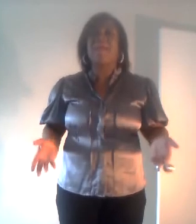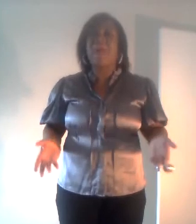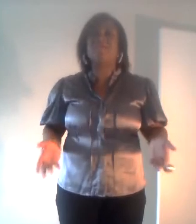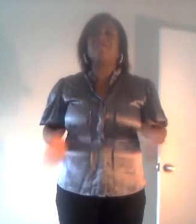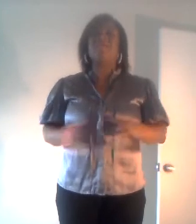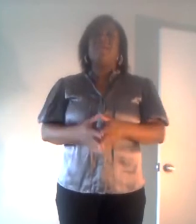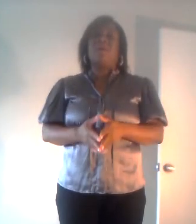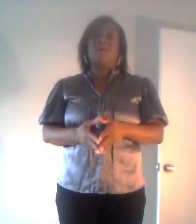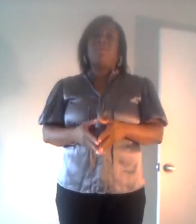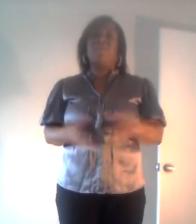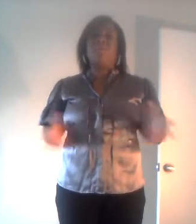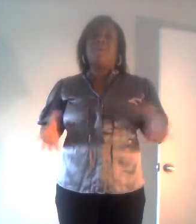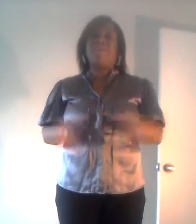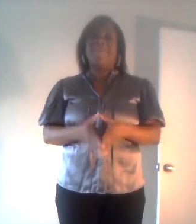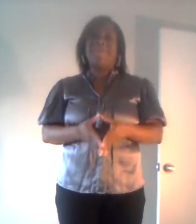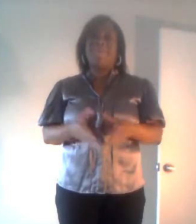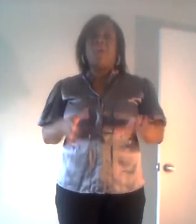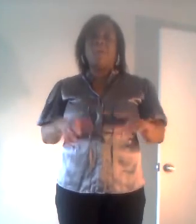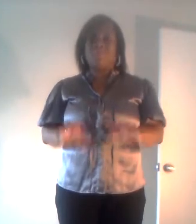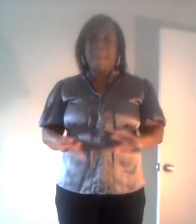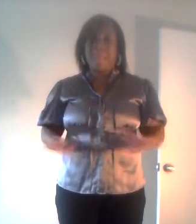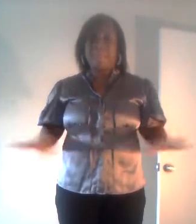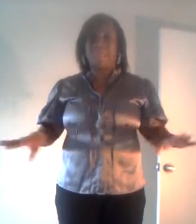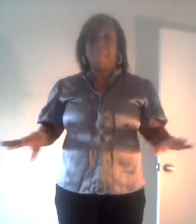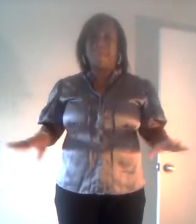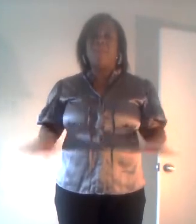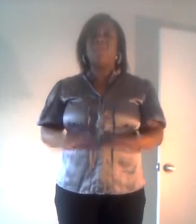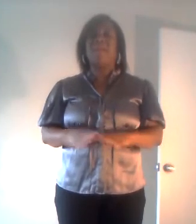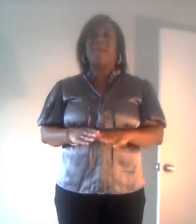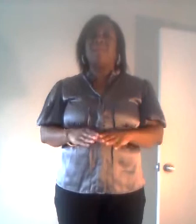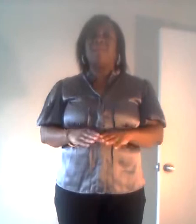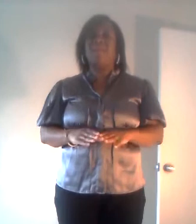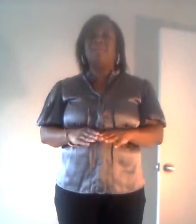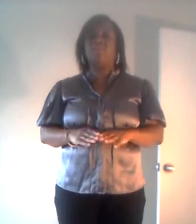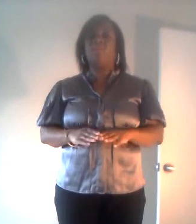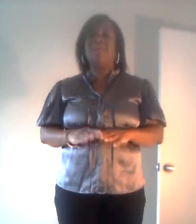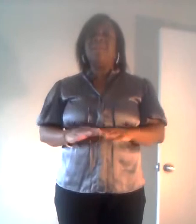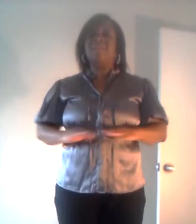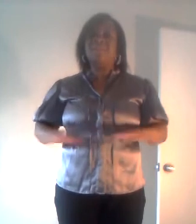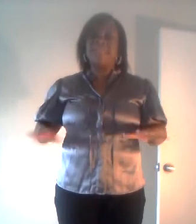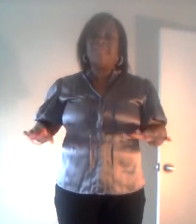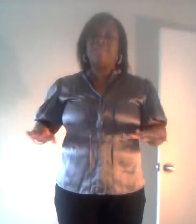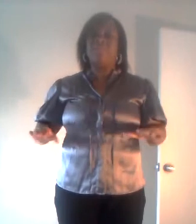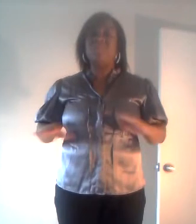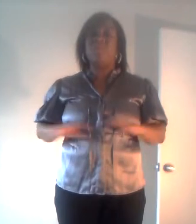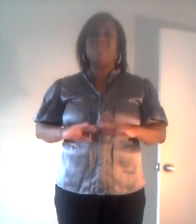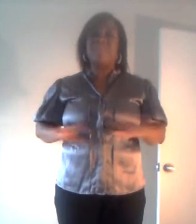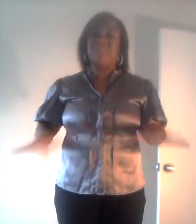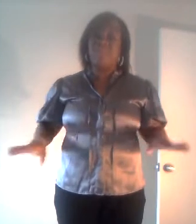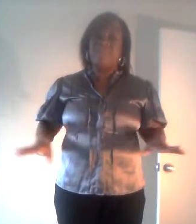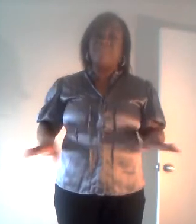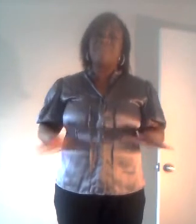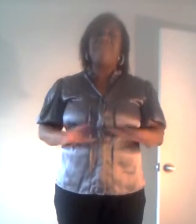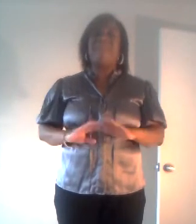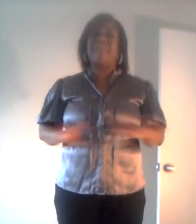out. If I'm eating already very low calories or just eating foods that already don't have a lot of fat in them